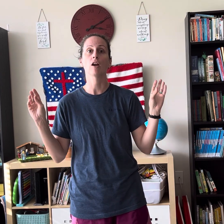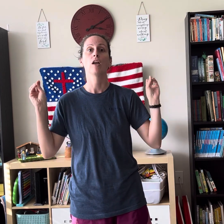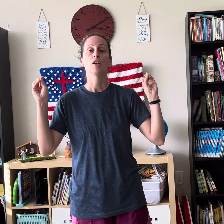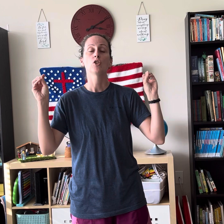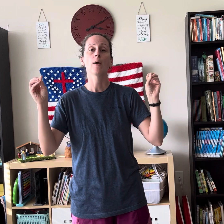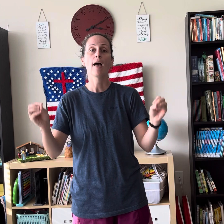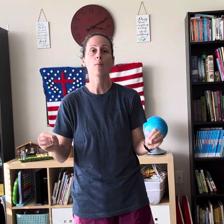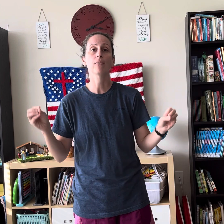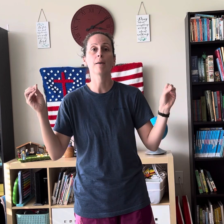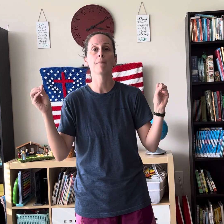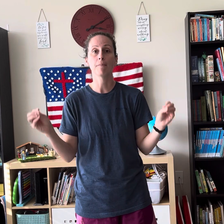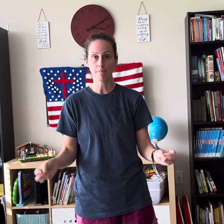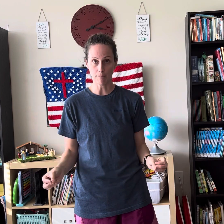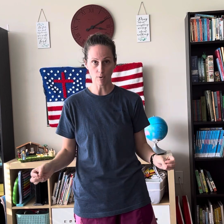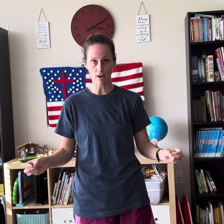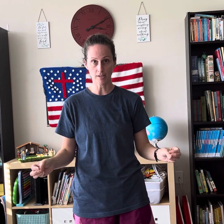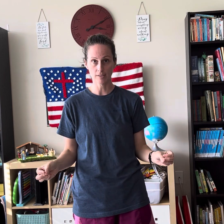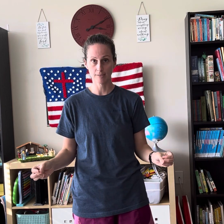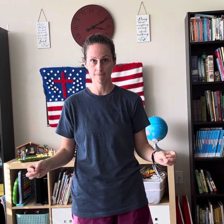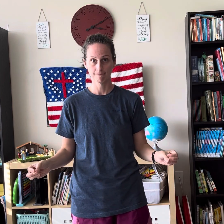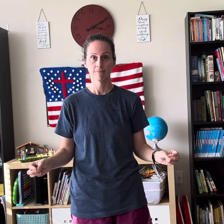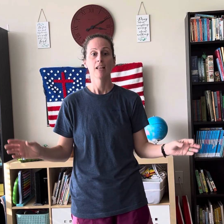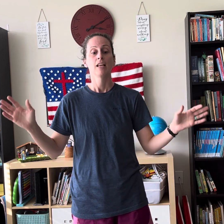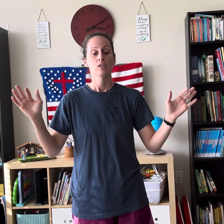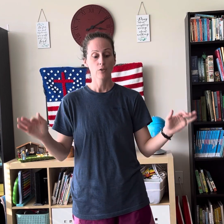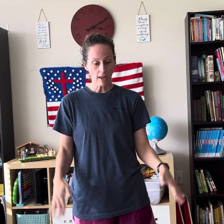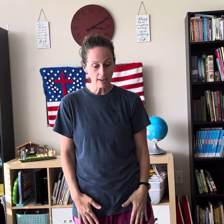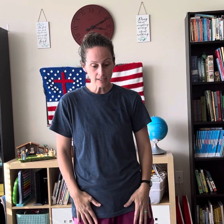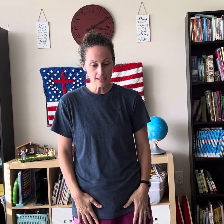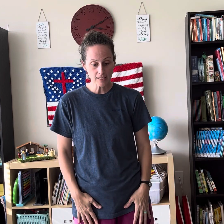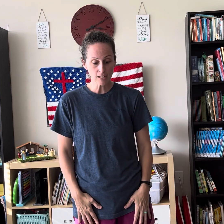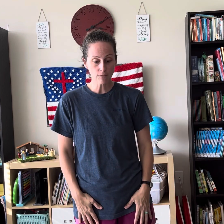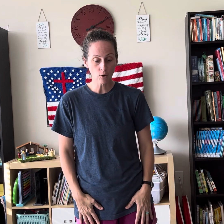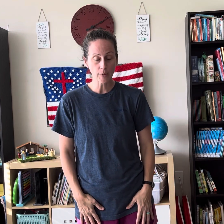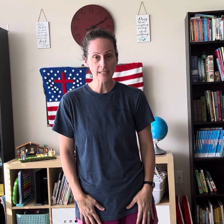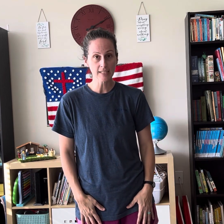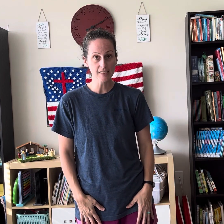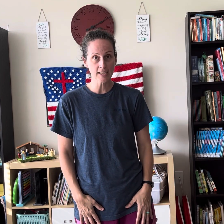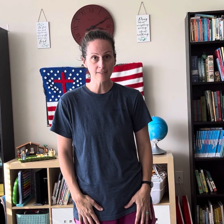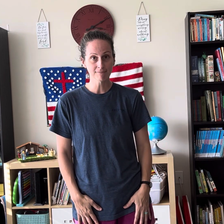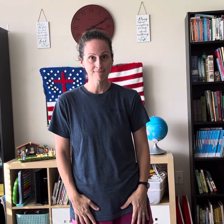to help them memorize. So that is it for week 16.